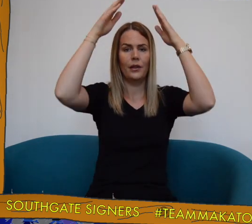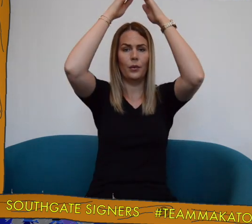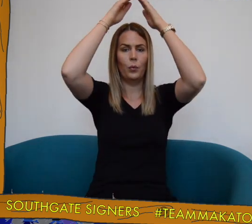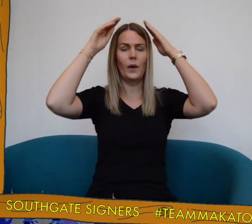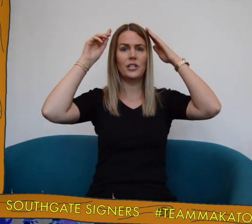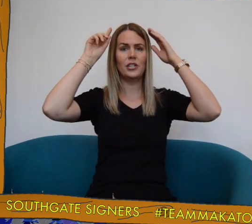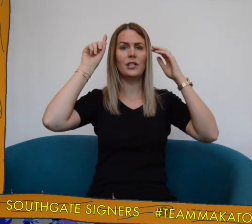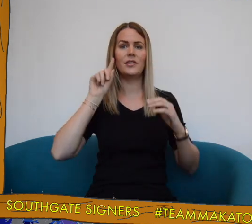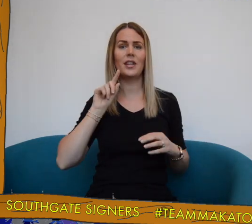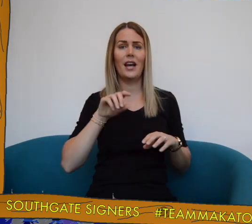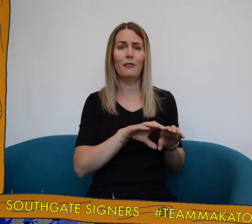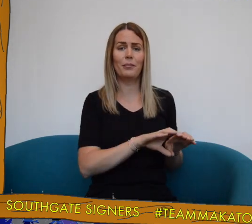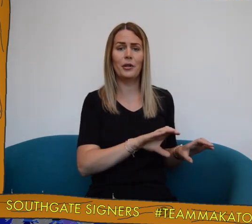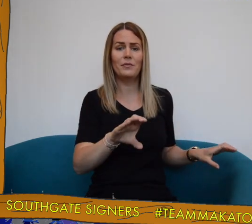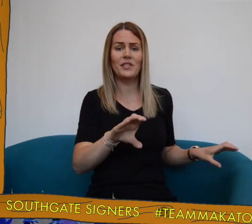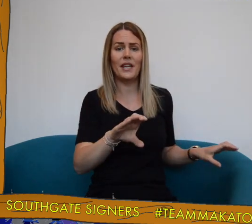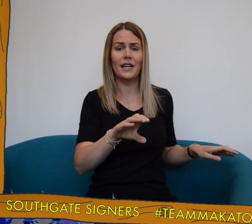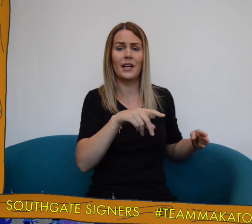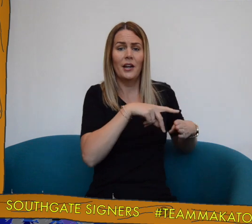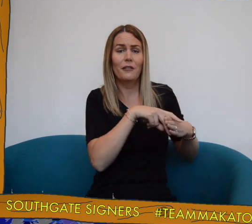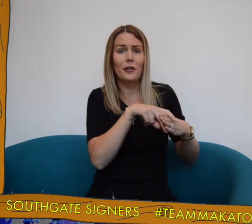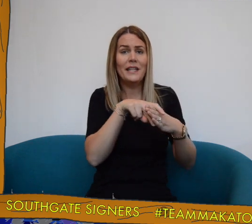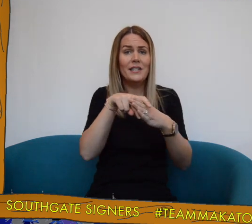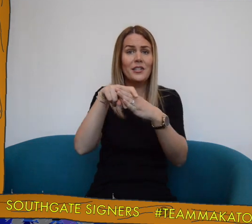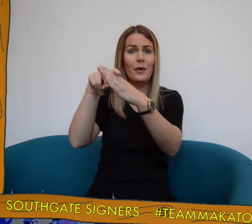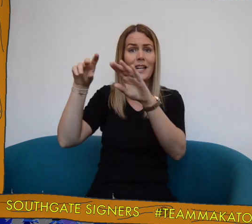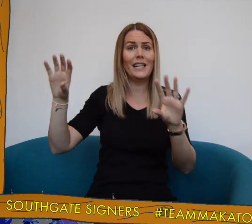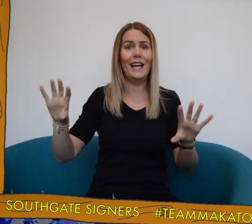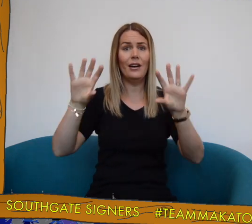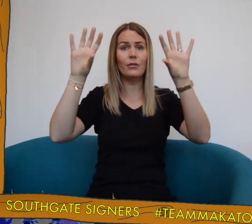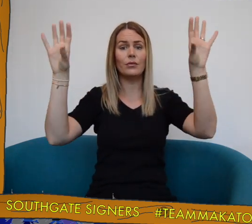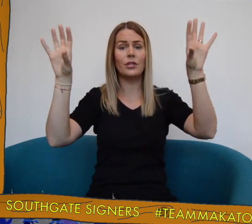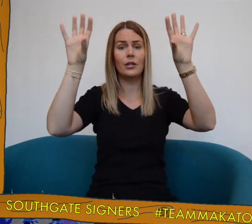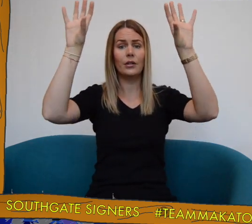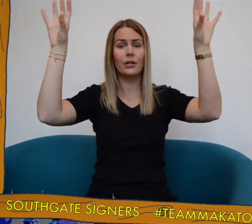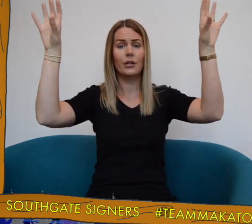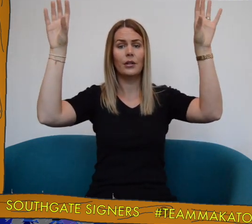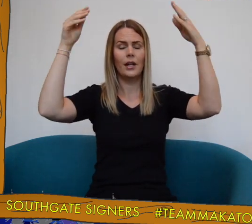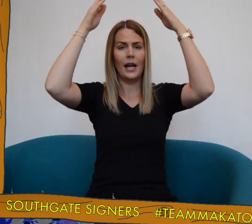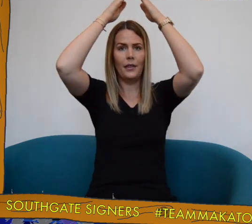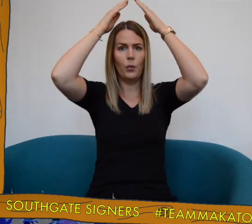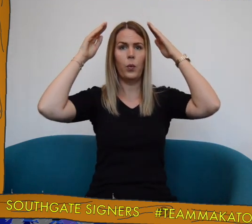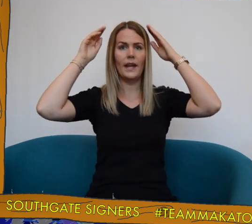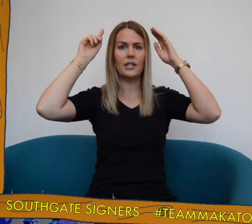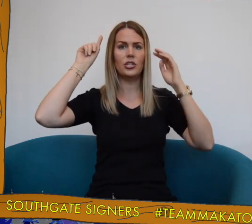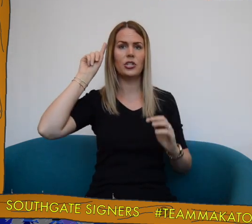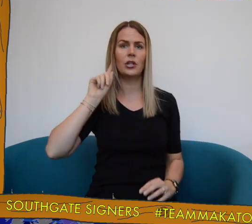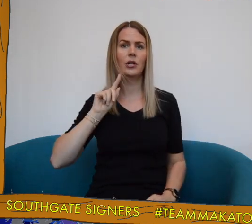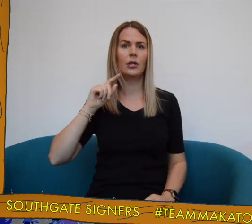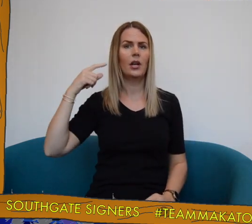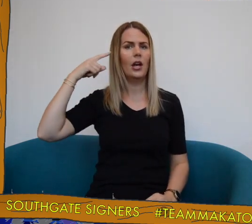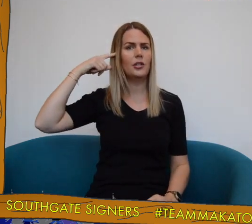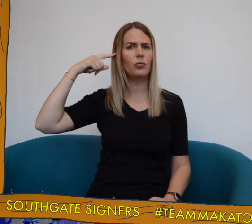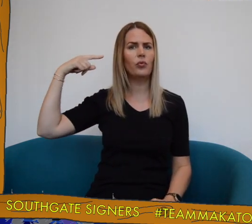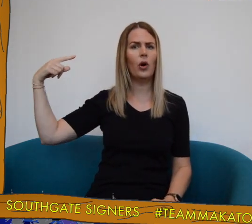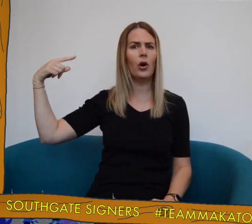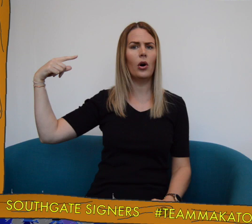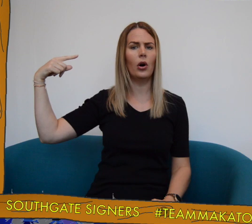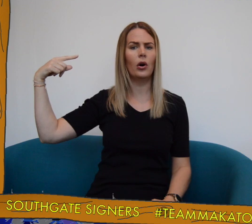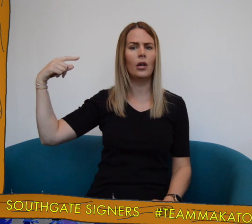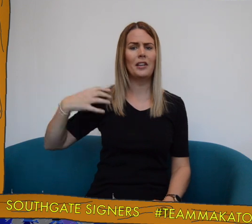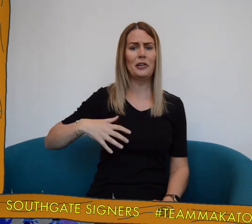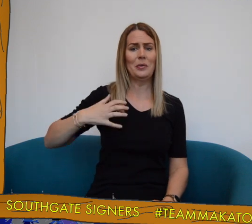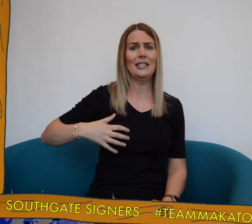The witch's half broomstick flew into a cloud. And the witch heard a